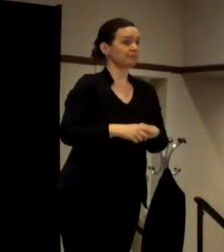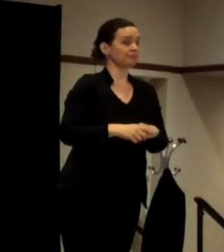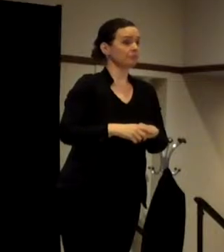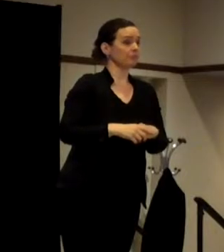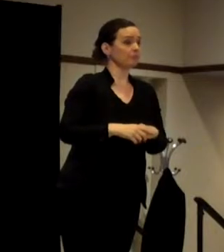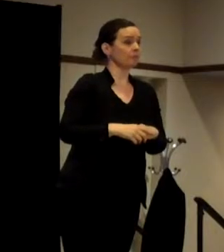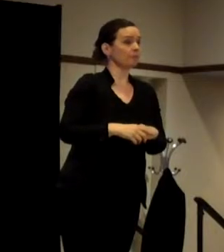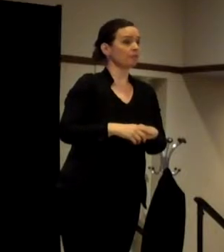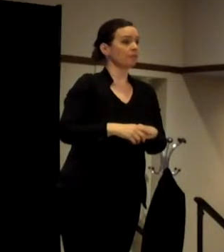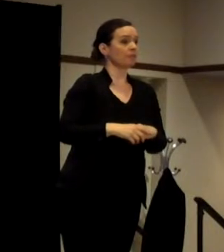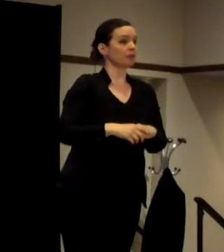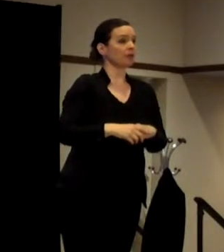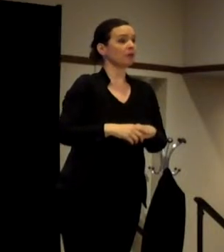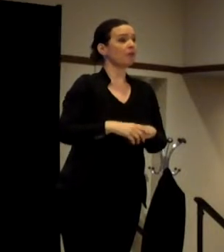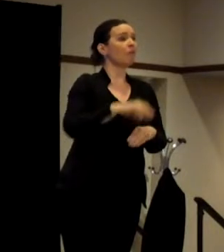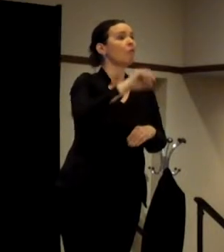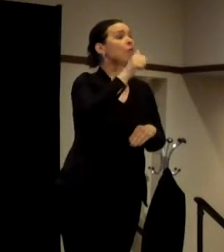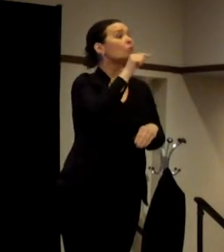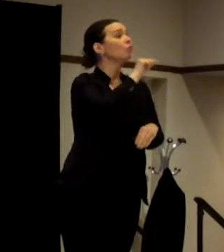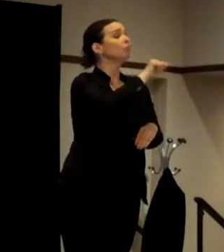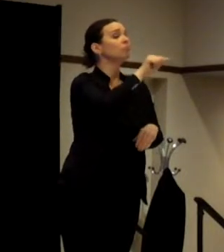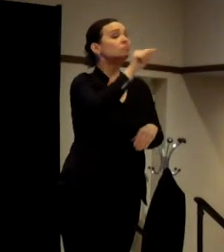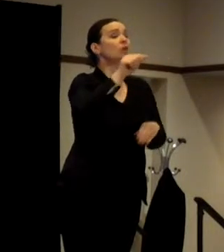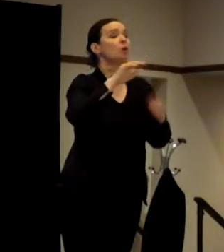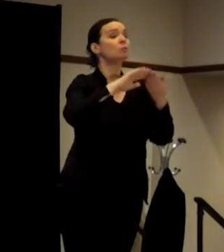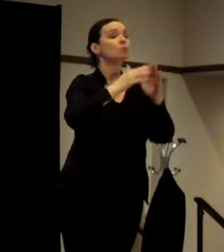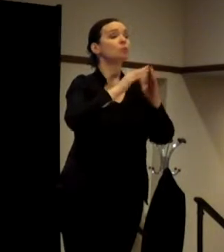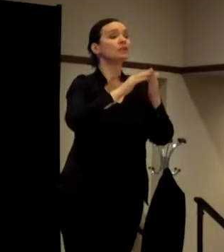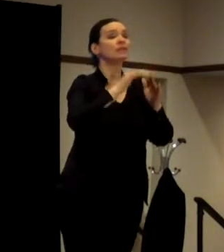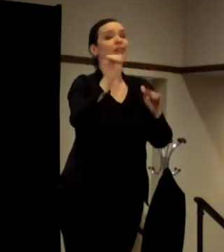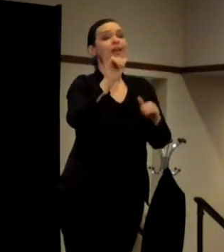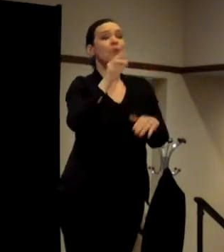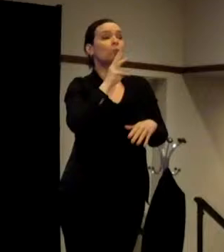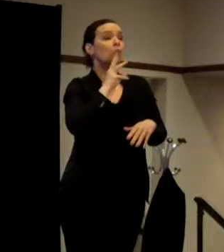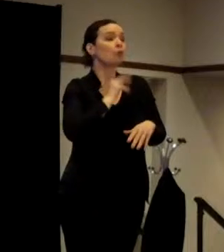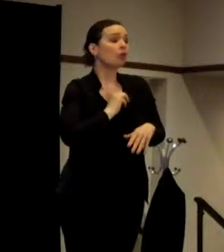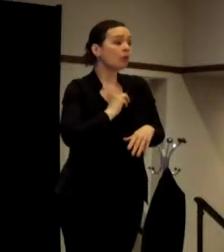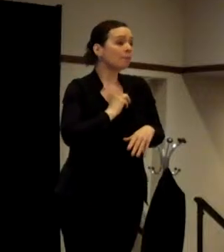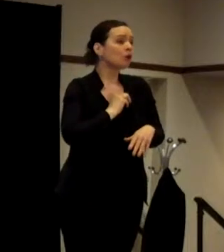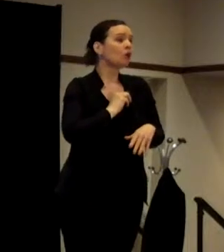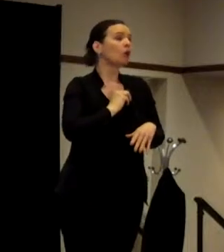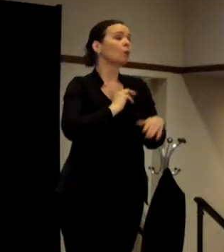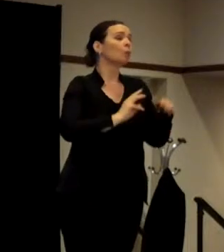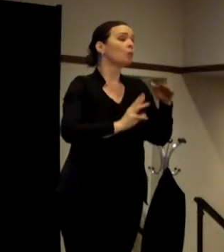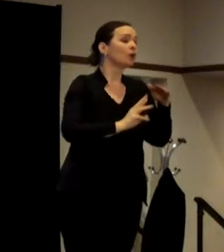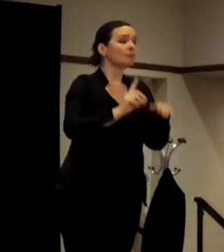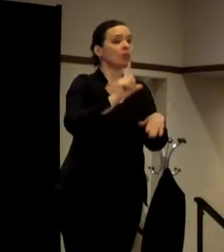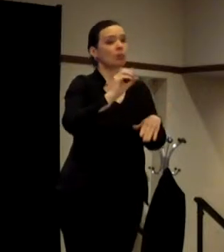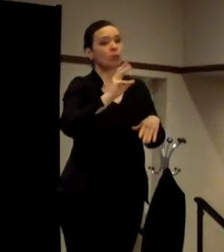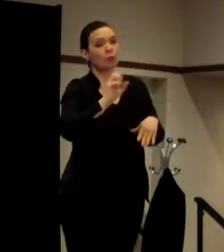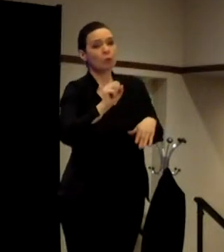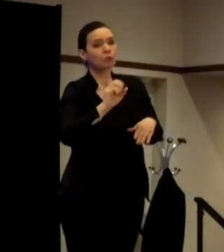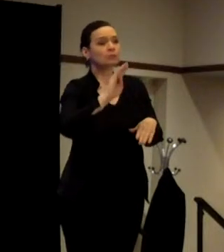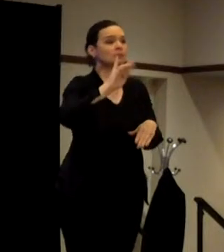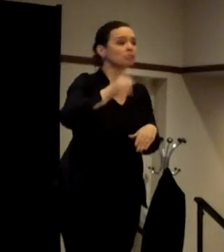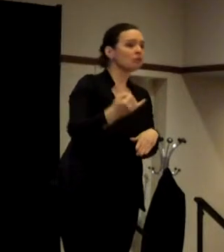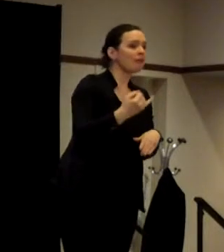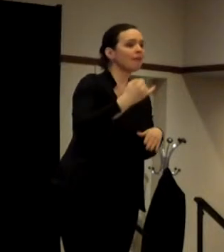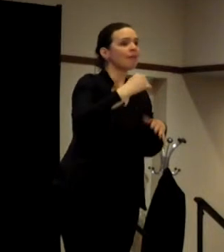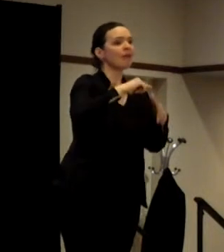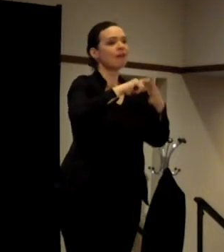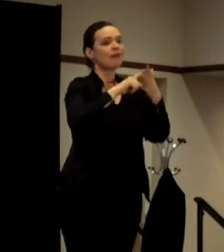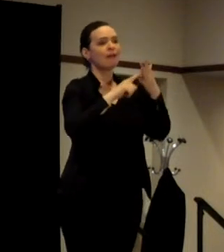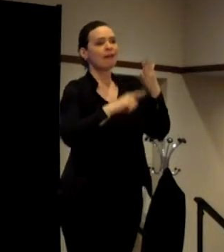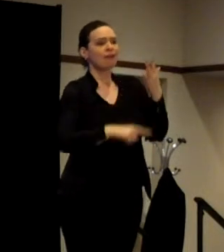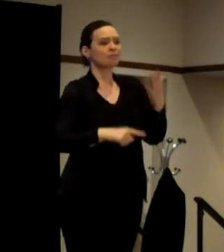that makes sense. And the other thing, too, is think about the segments of the economy we kept shut down longer. Why did we keep them shut